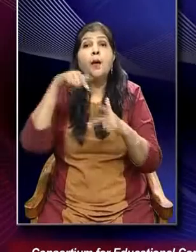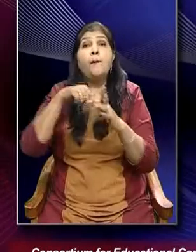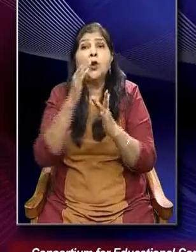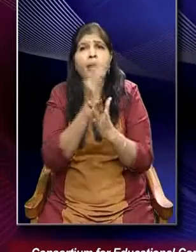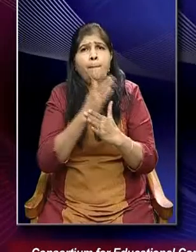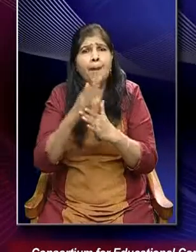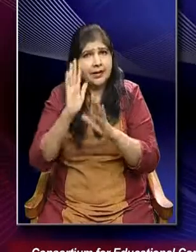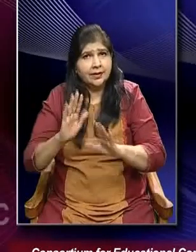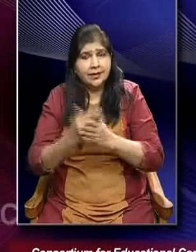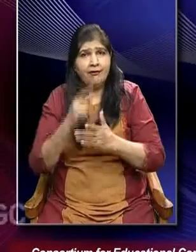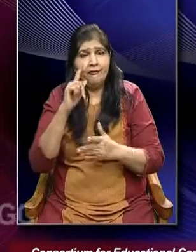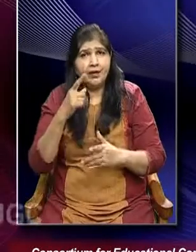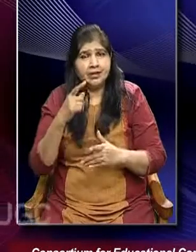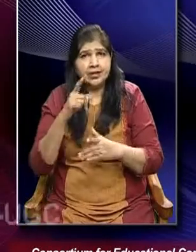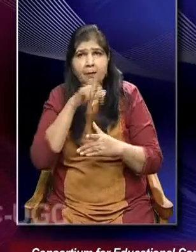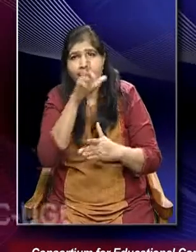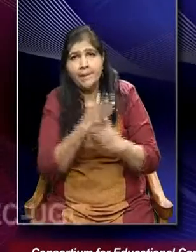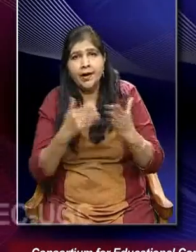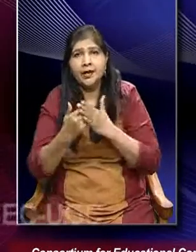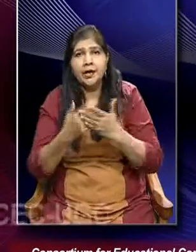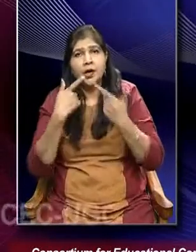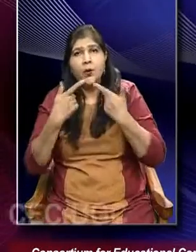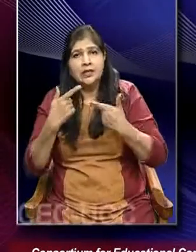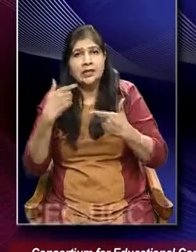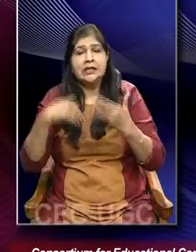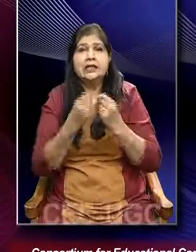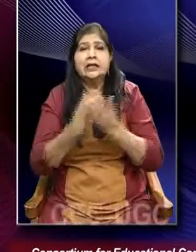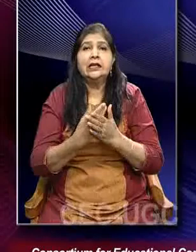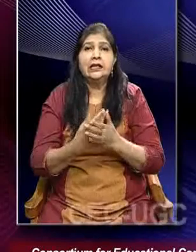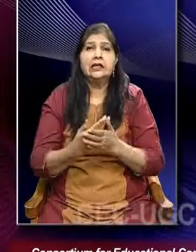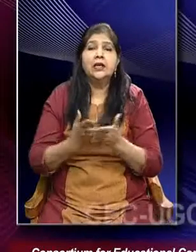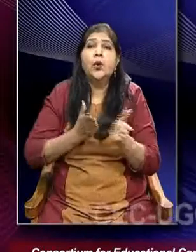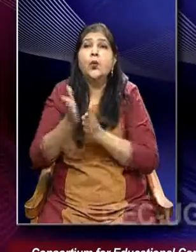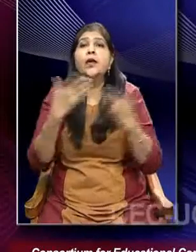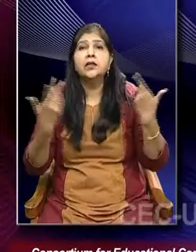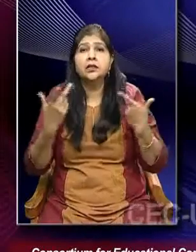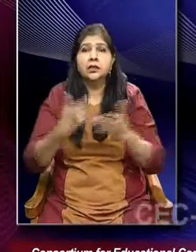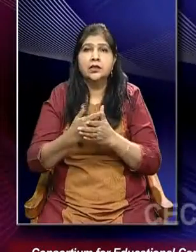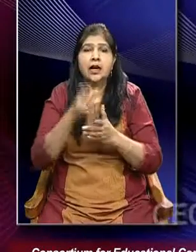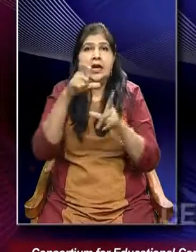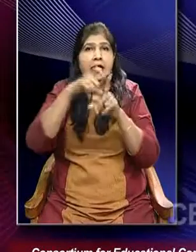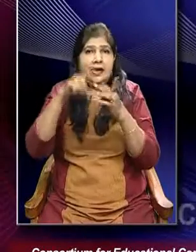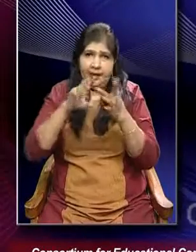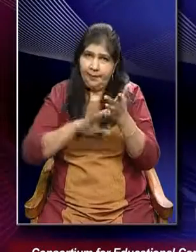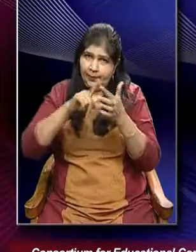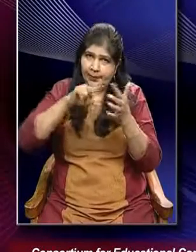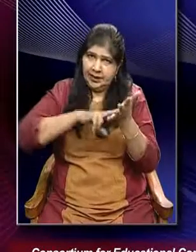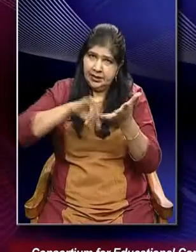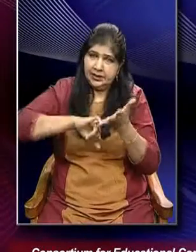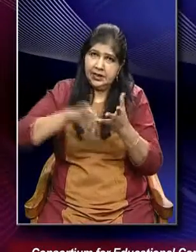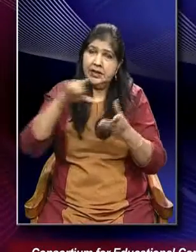parts. In this lecture, we shall discuss various dimensions